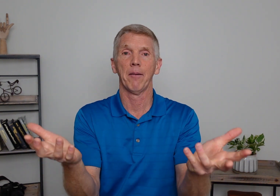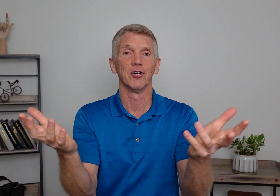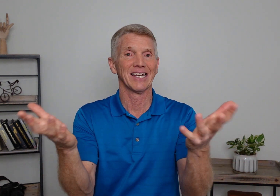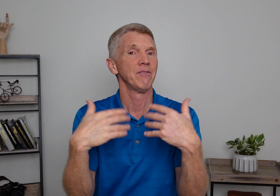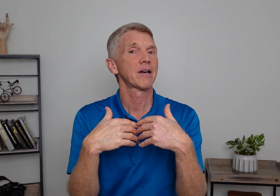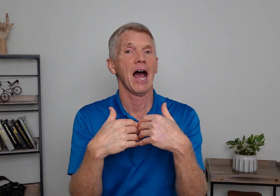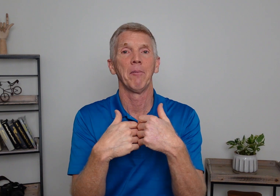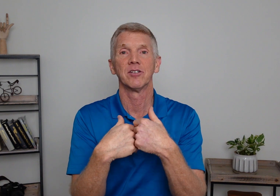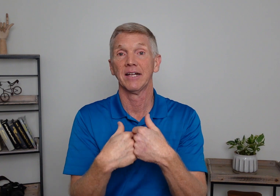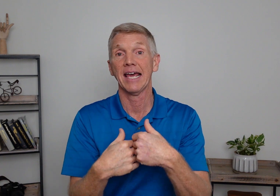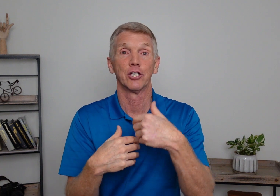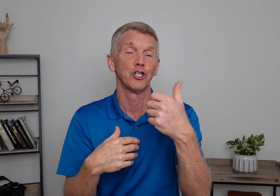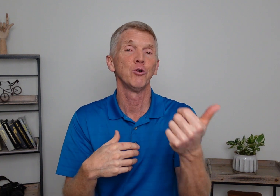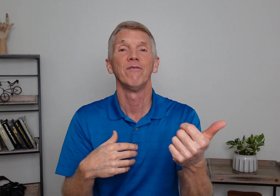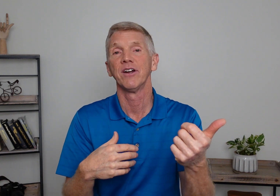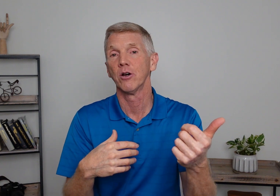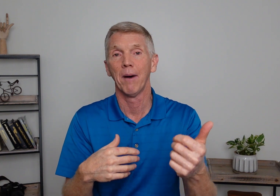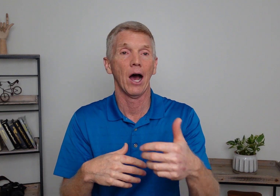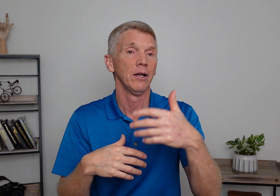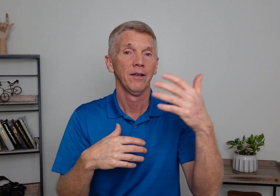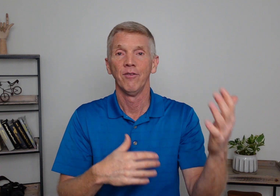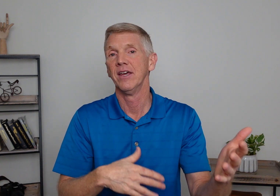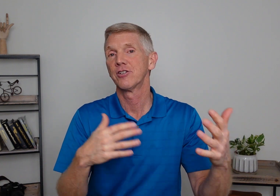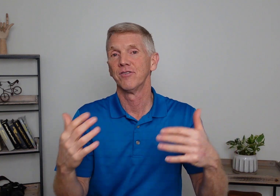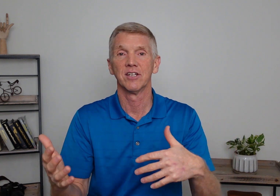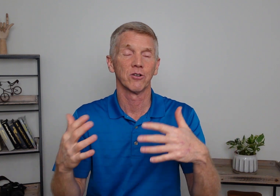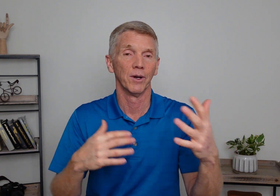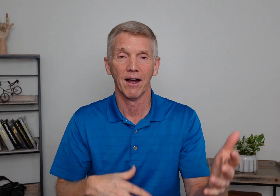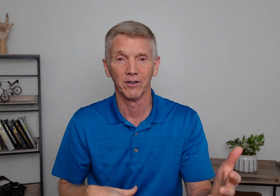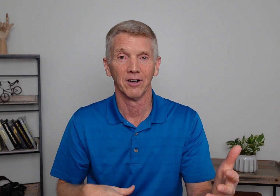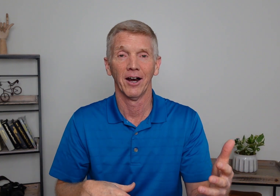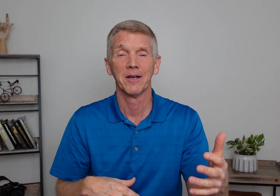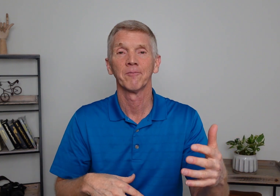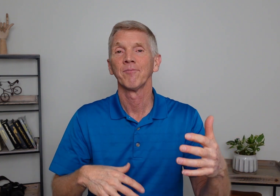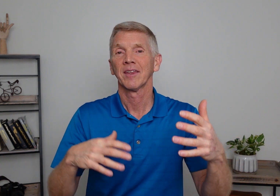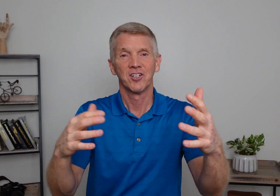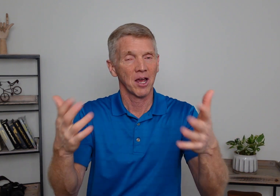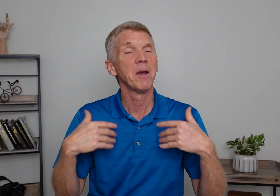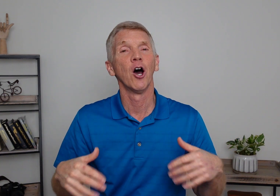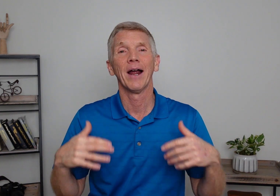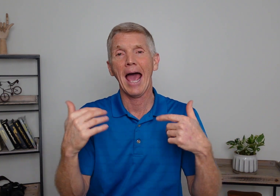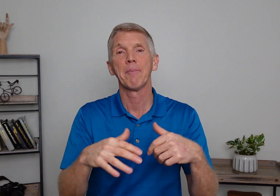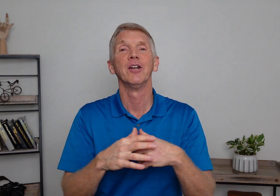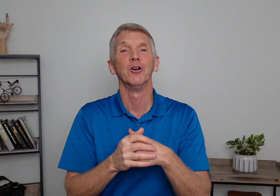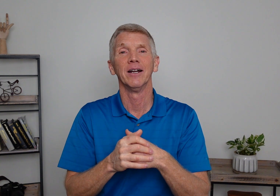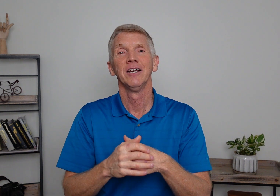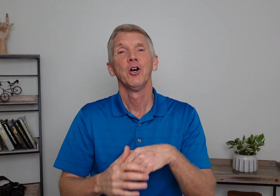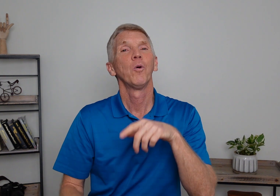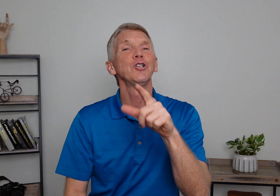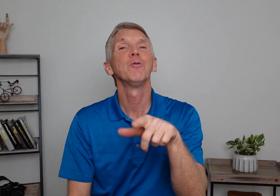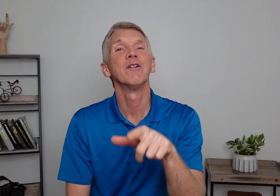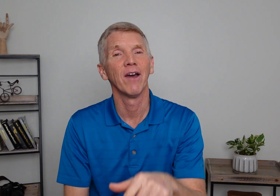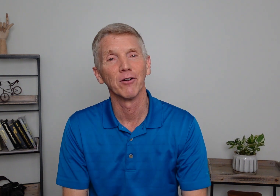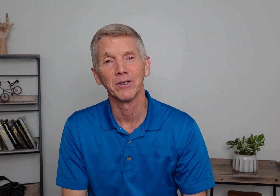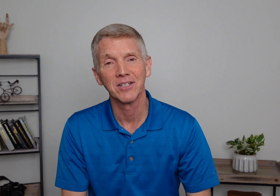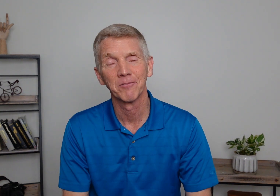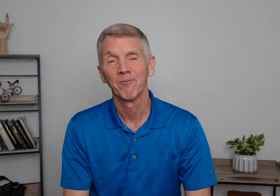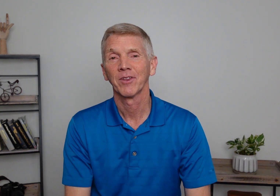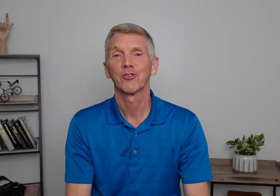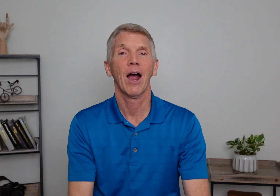subscribers in the comments and, hey, could you do a video about this, or whatever, all right? Send me a note, happy to do it. Would you do me a favor, please? Trying to